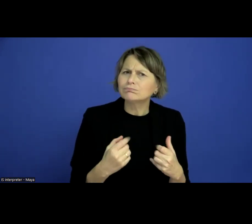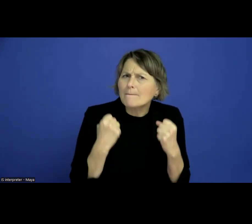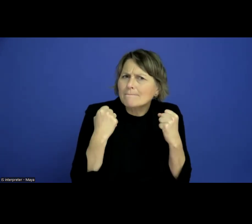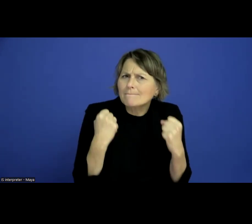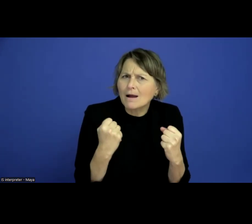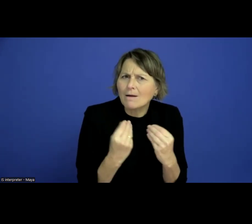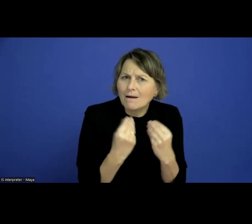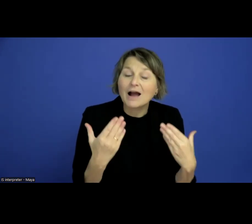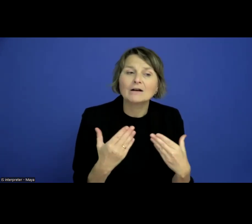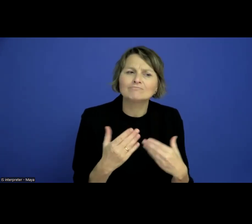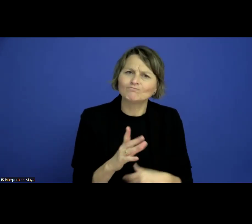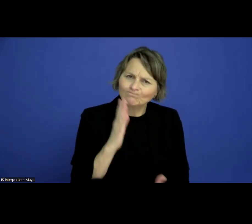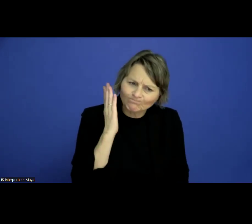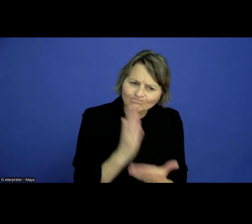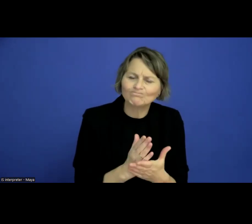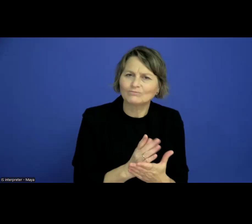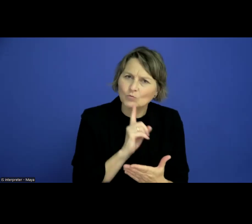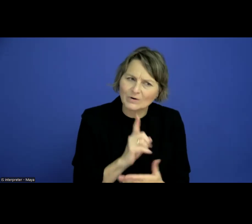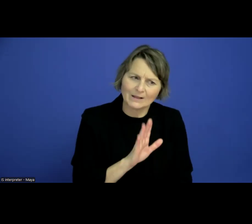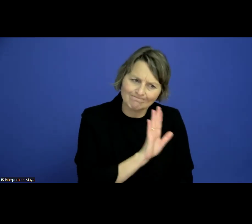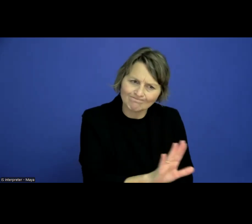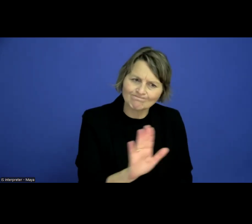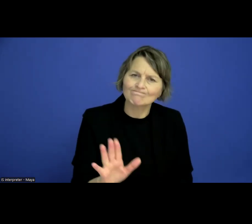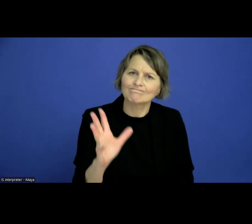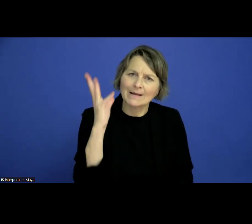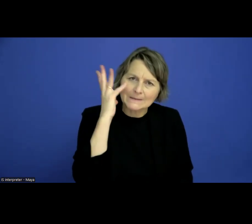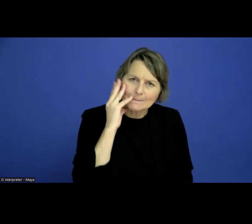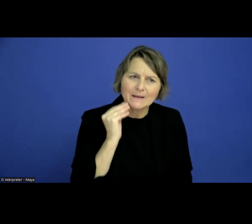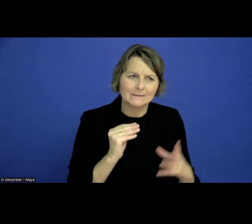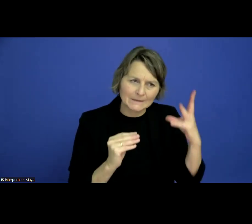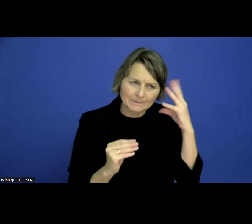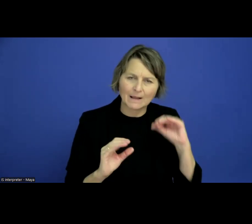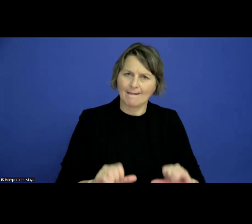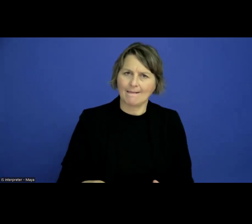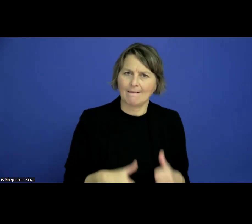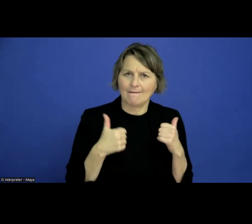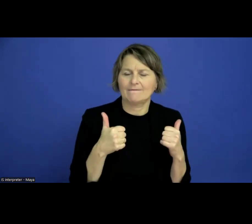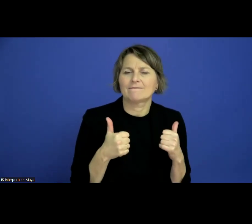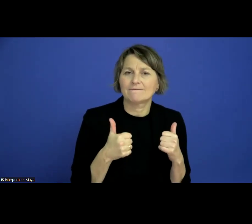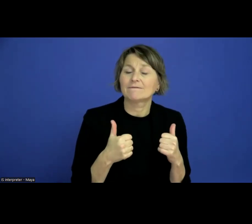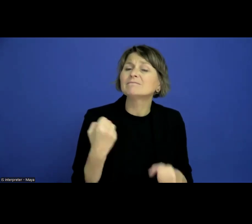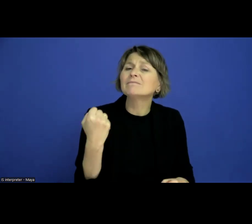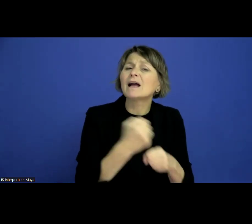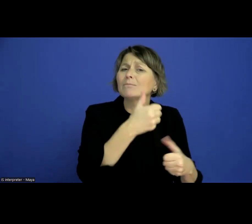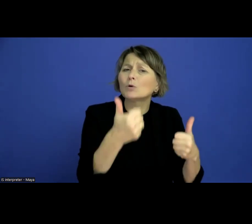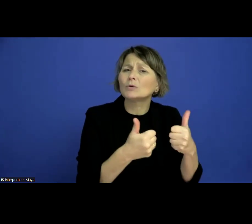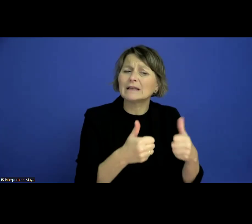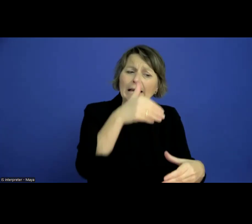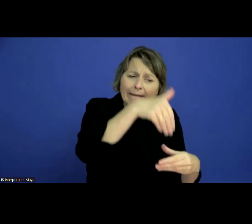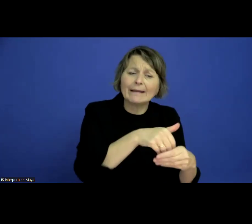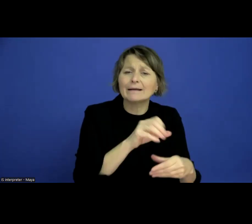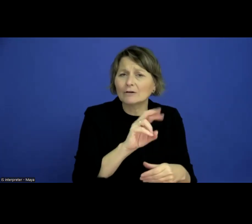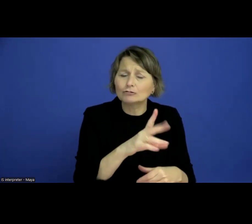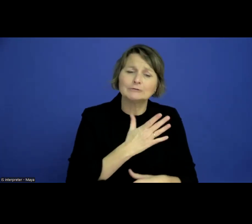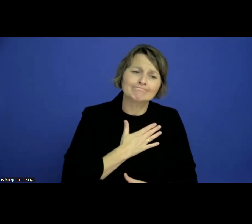lived experience. And employees who are part of those ENGs, of course, they bring the professional knowledge, the expertise,